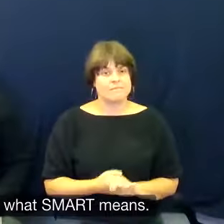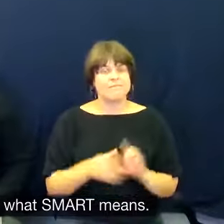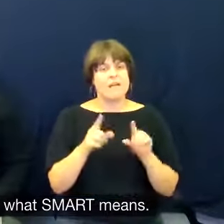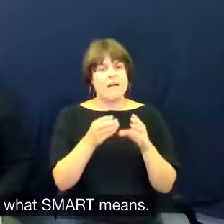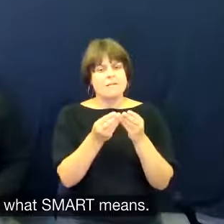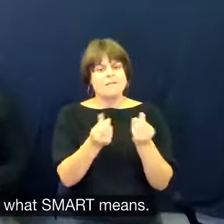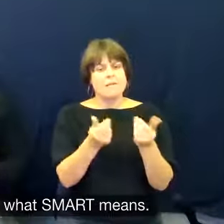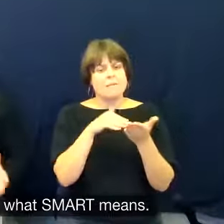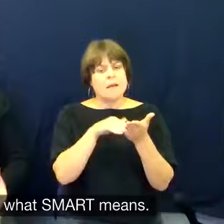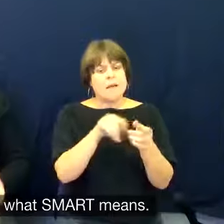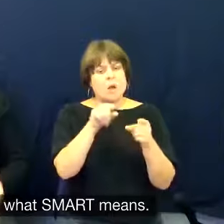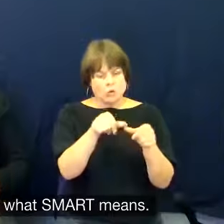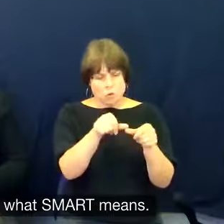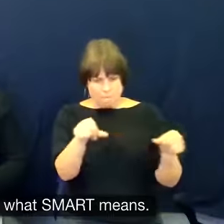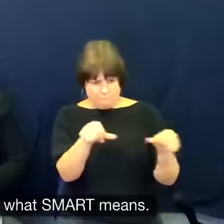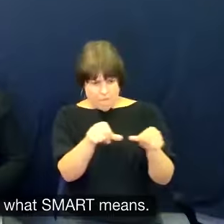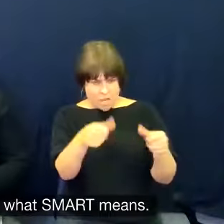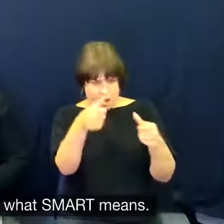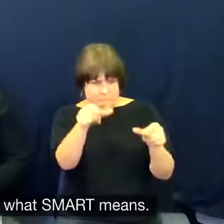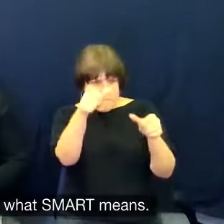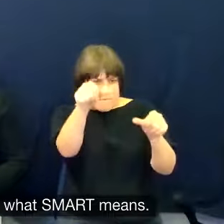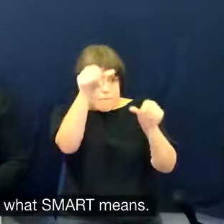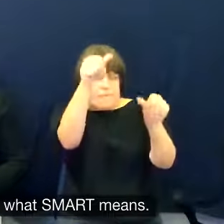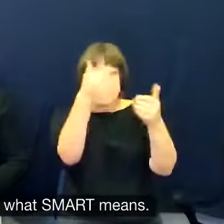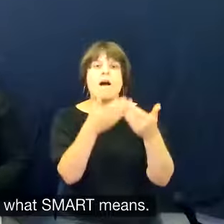help measure our goals.